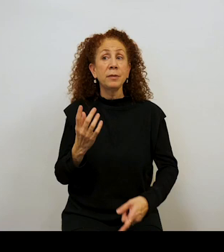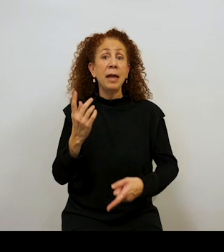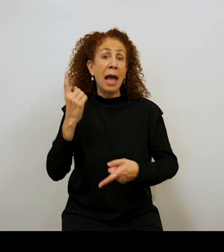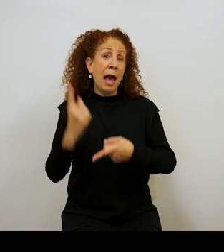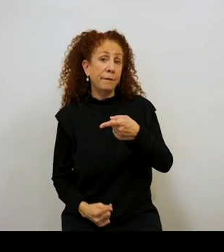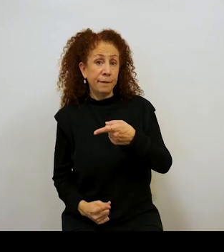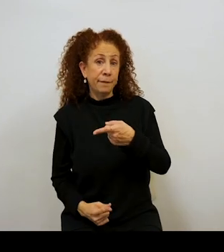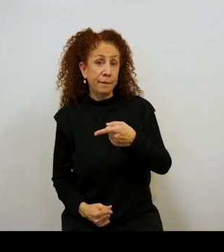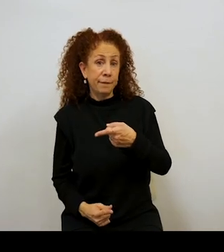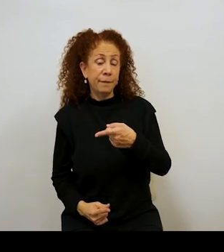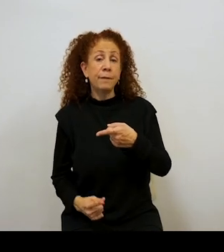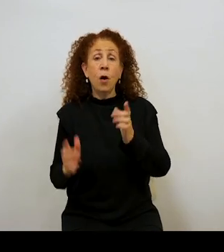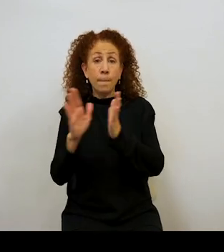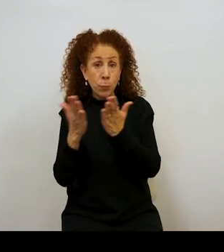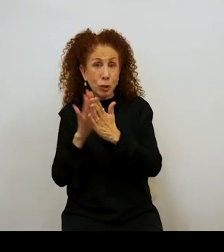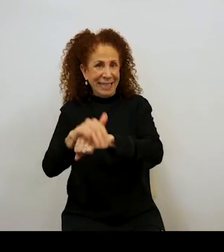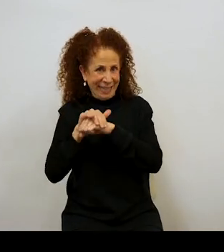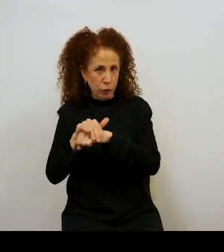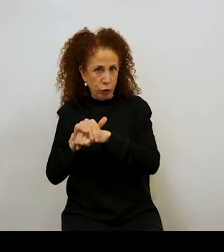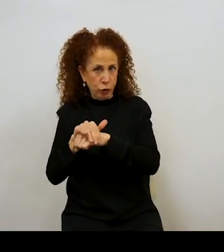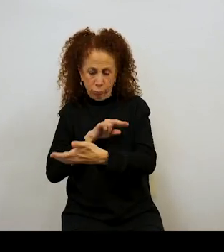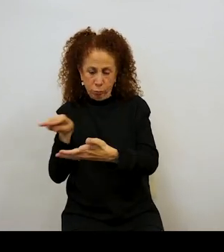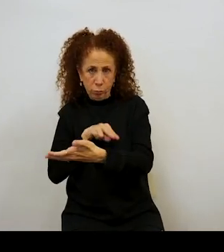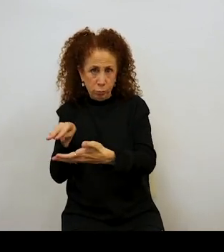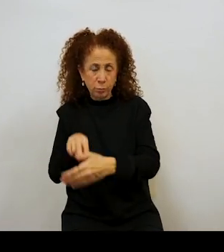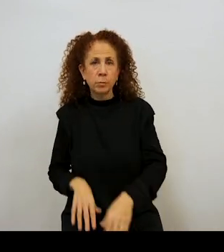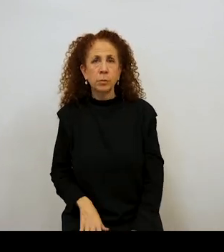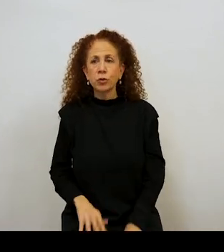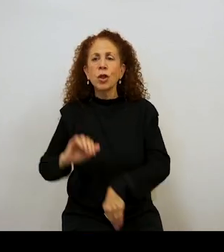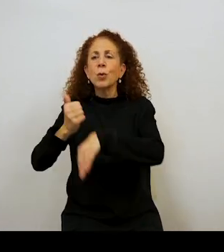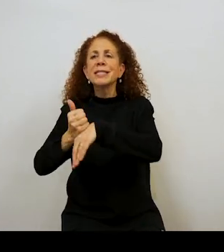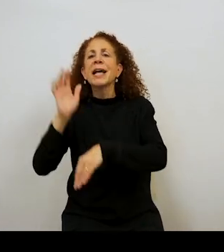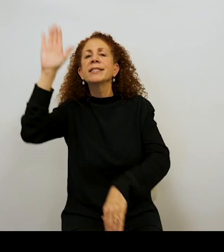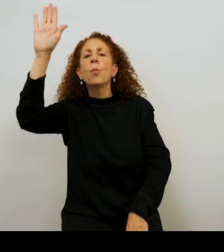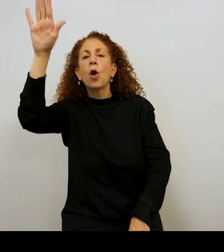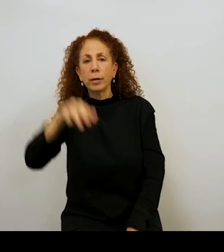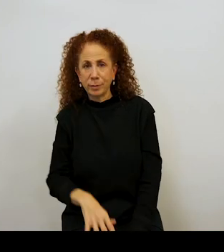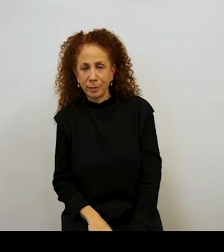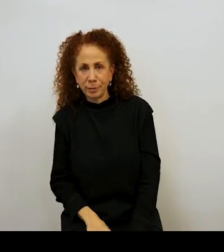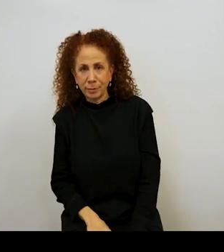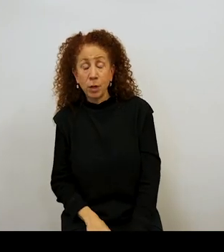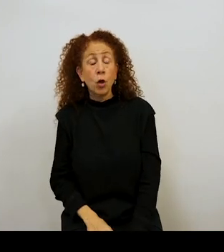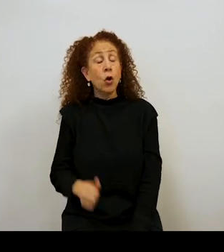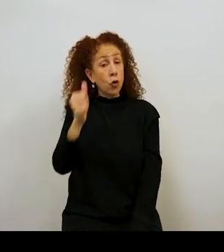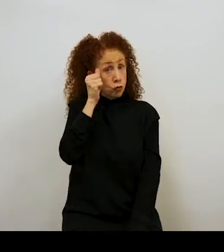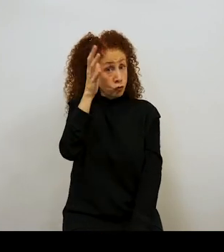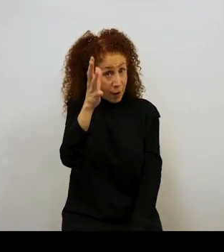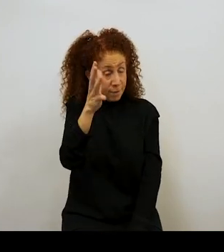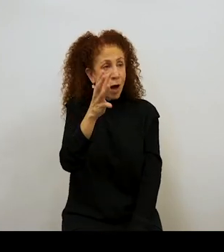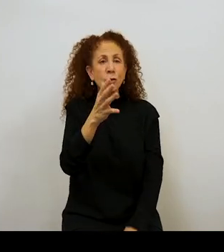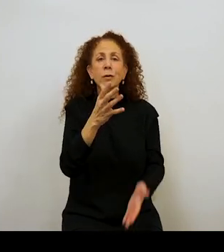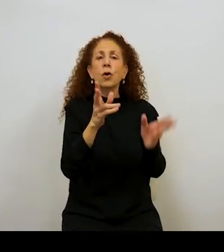spent in books written in the English language, mm-hmm. which were therefore set somewhere else, mm-hmm. and with a grandfather who would